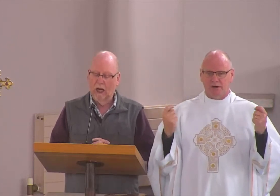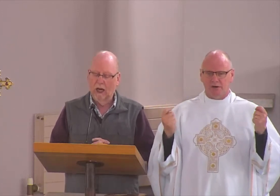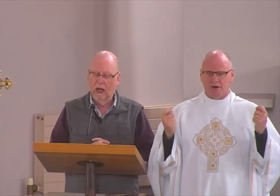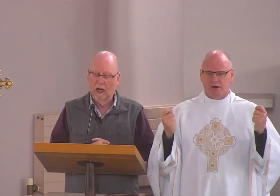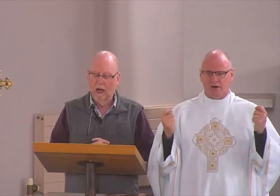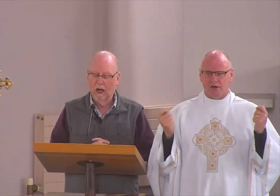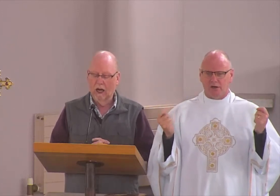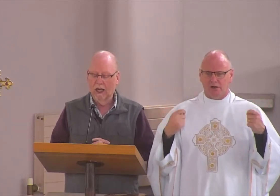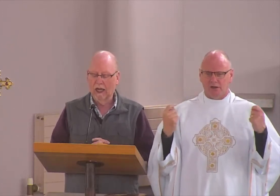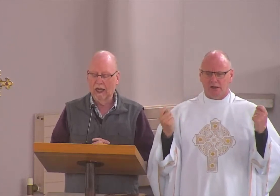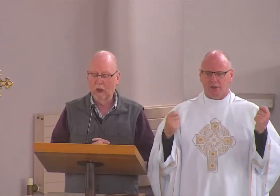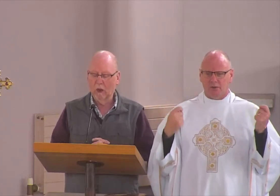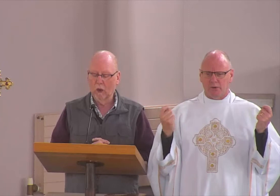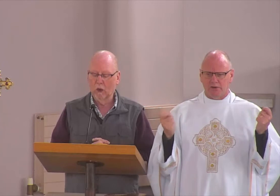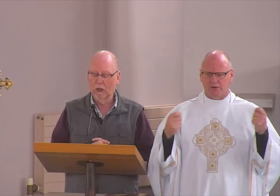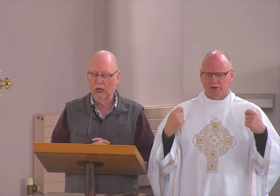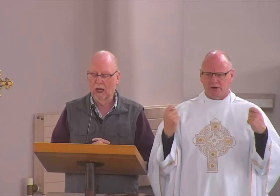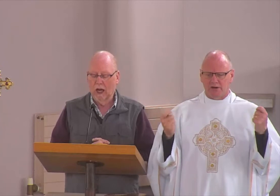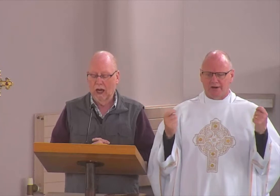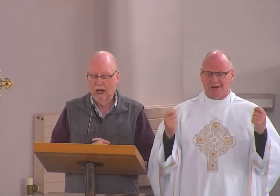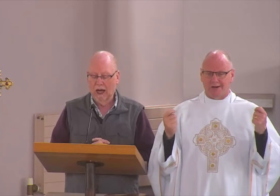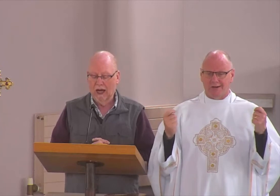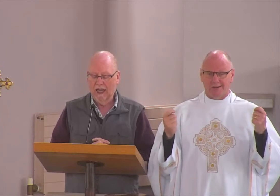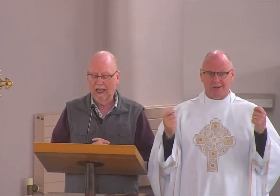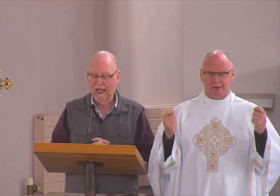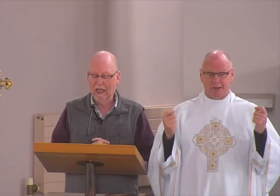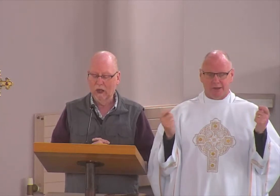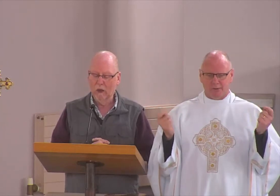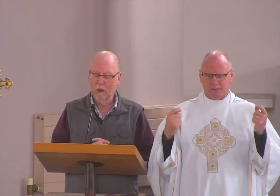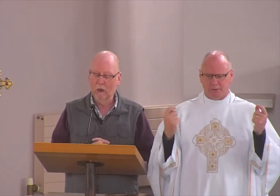alleluia, alleluia,